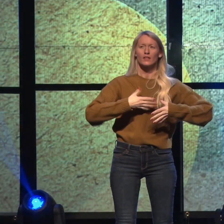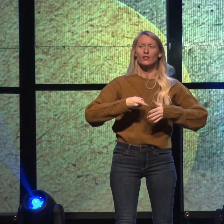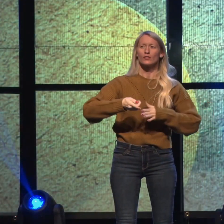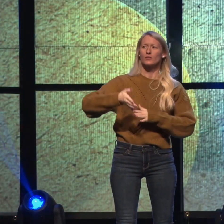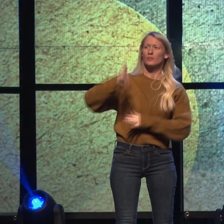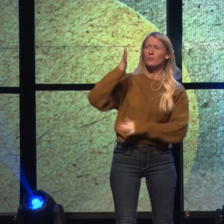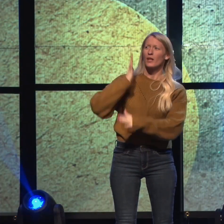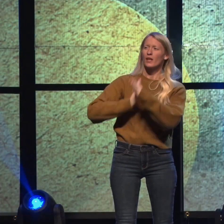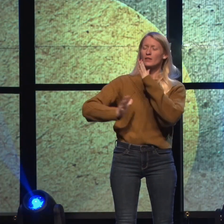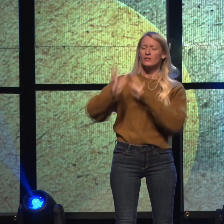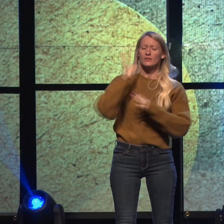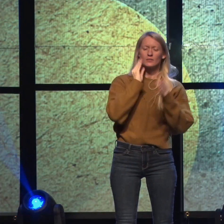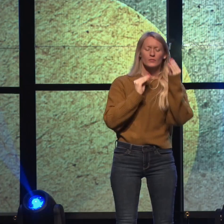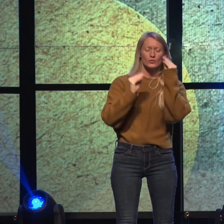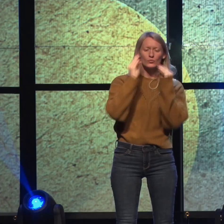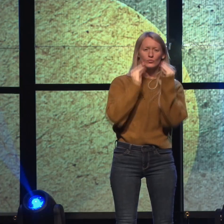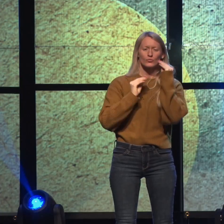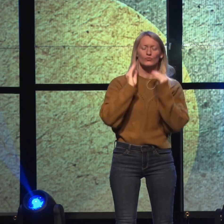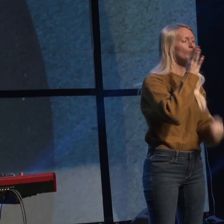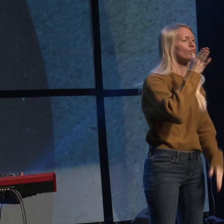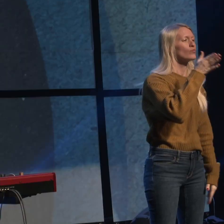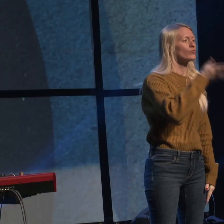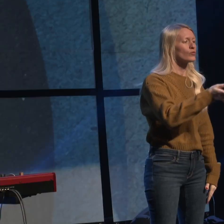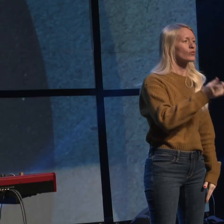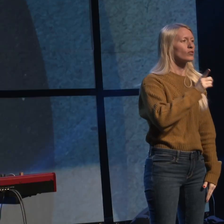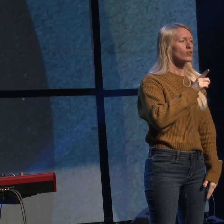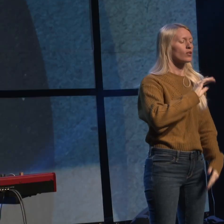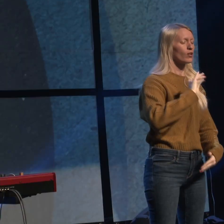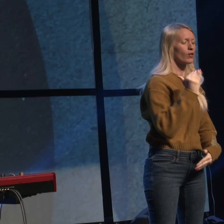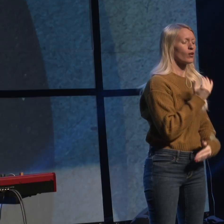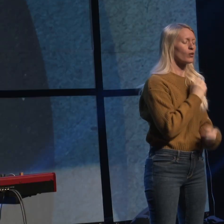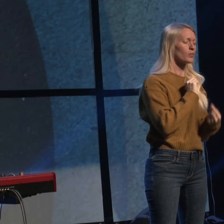pasts and our futures and our pain.